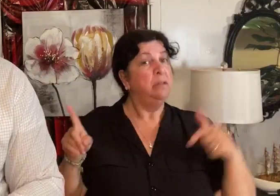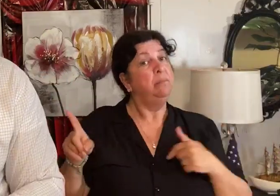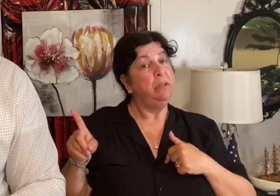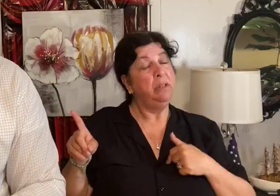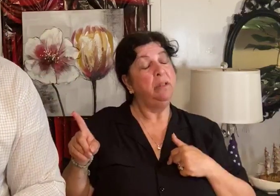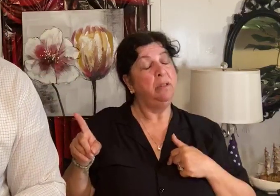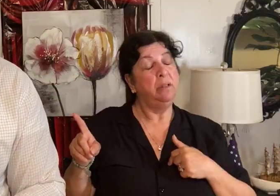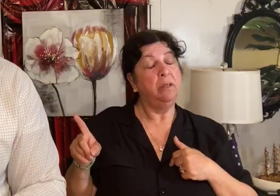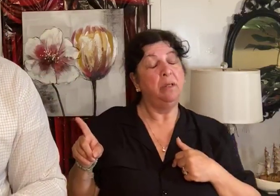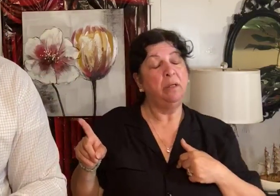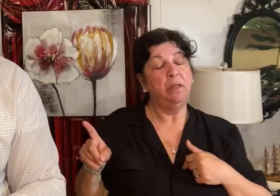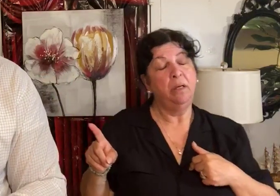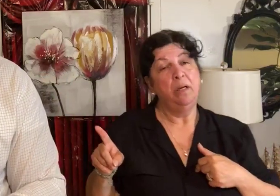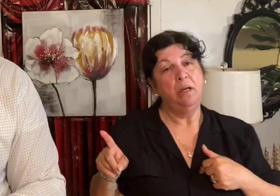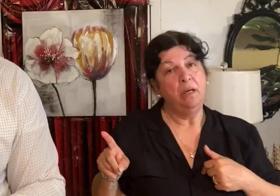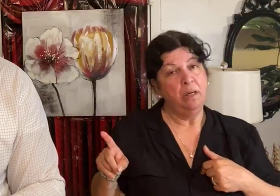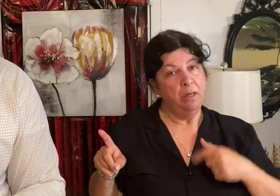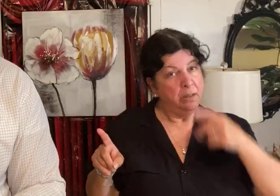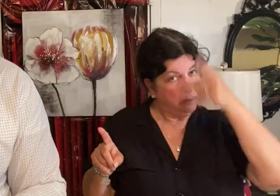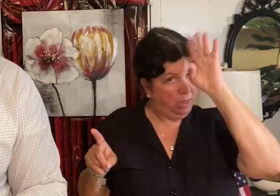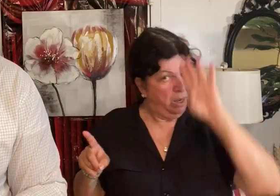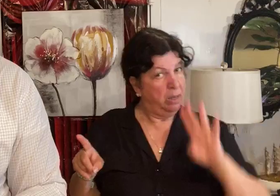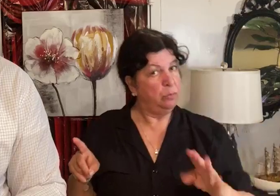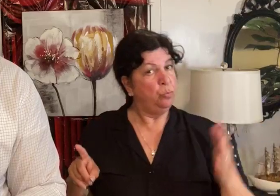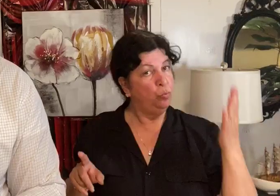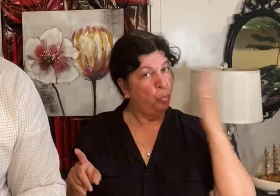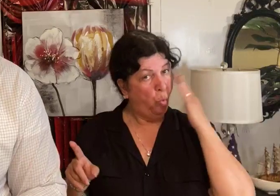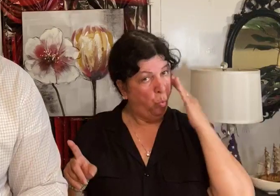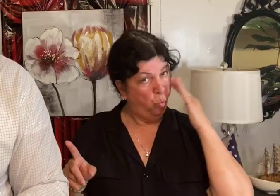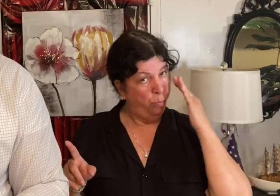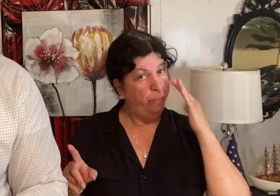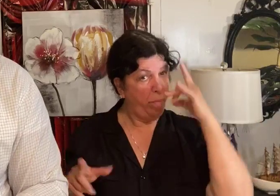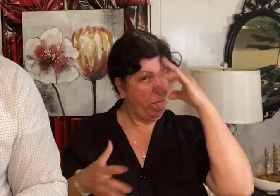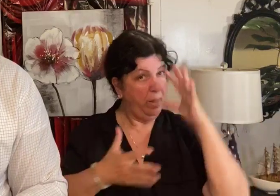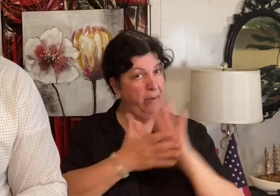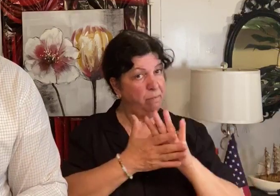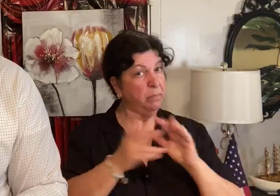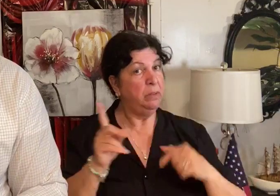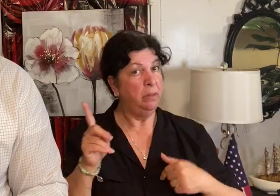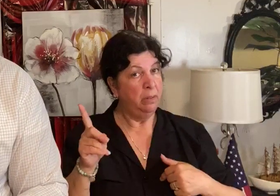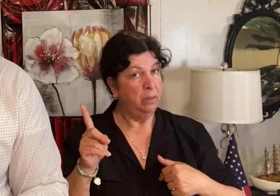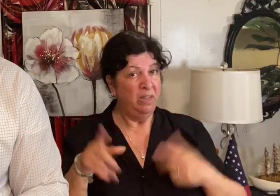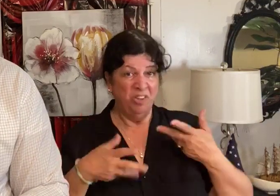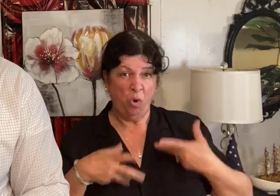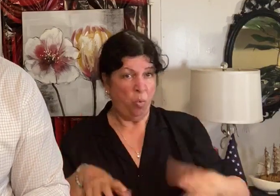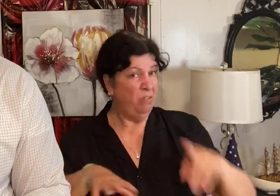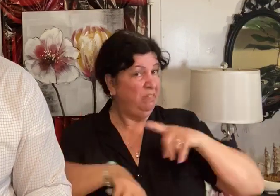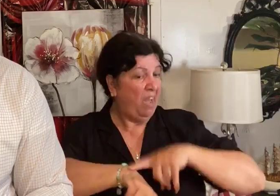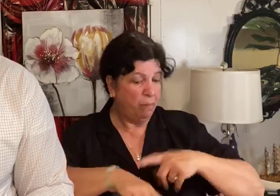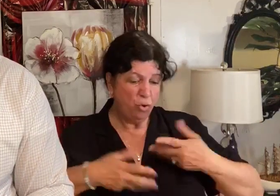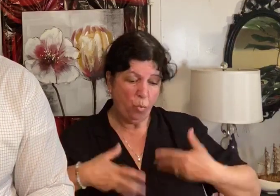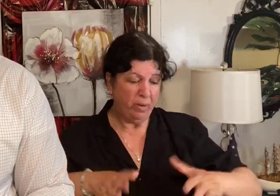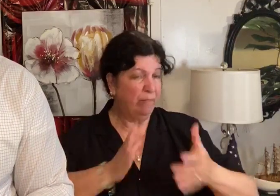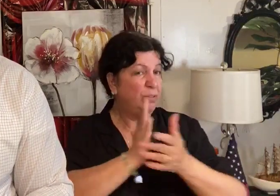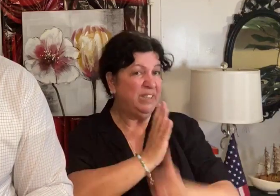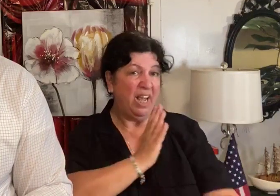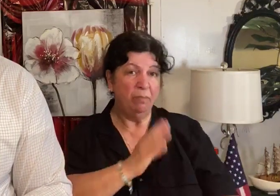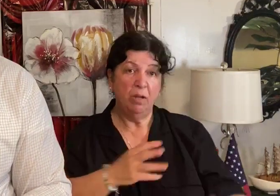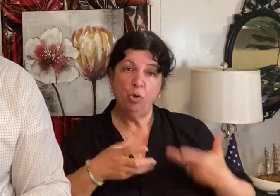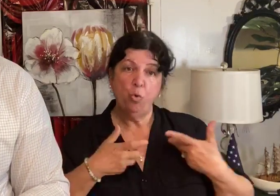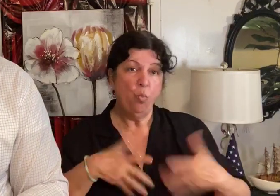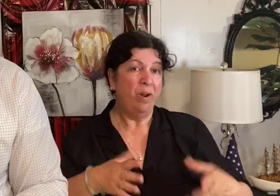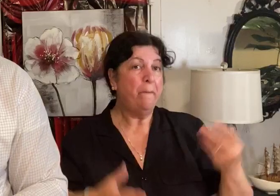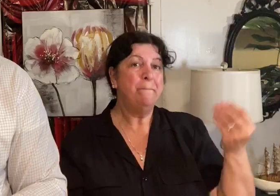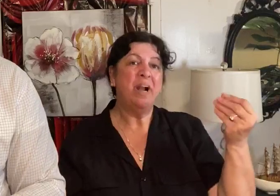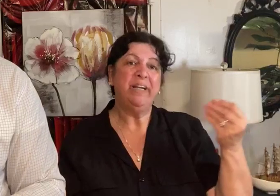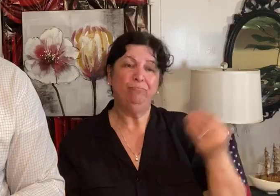God's counting the score. Believe me. People don't want to give their time. They don't want to give their talent. And they don't want to give